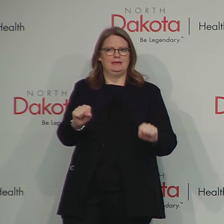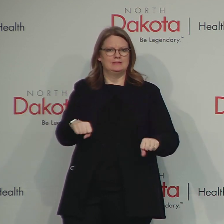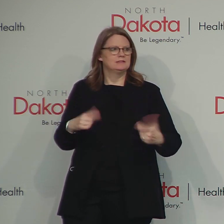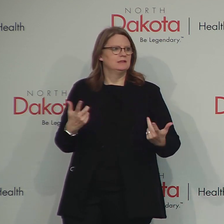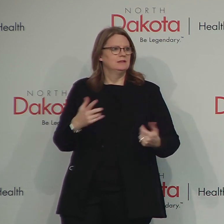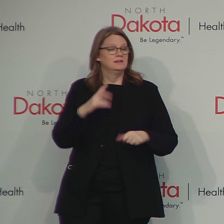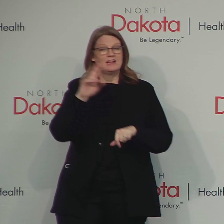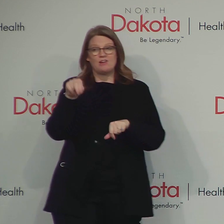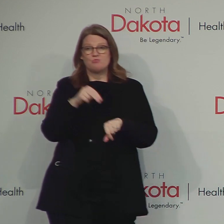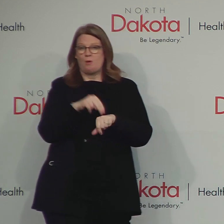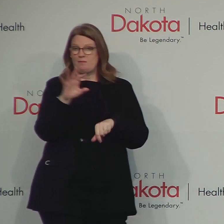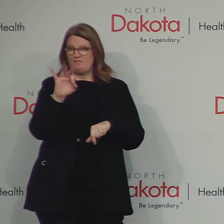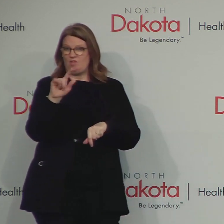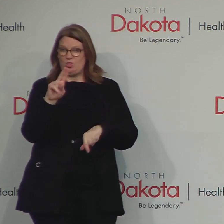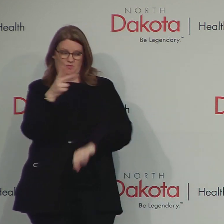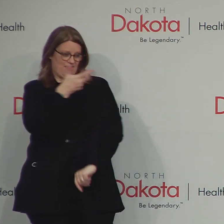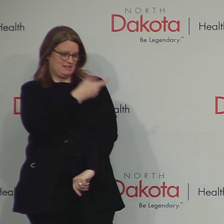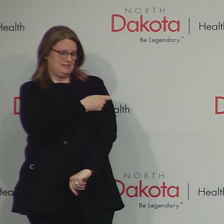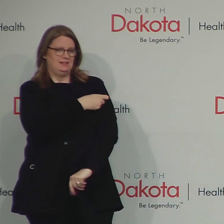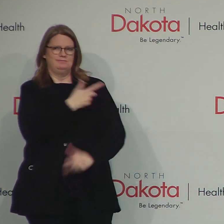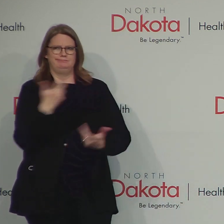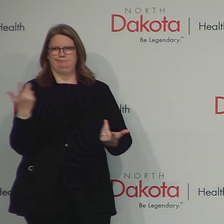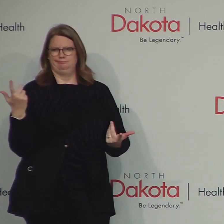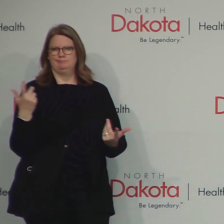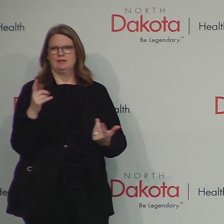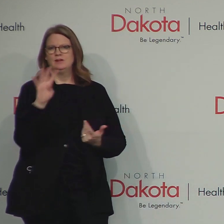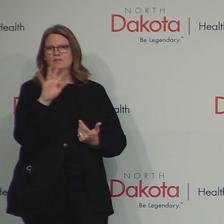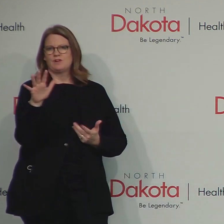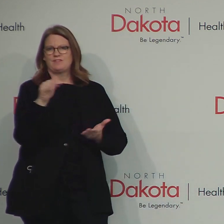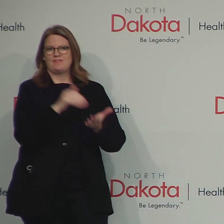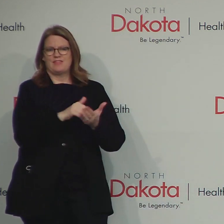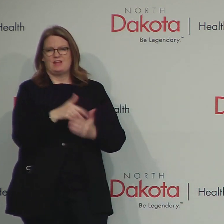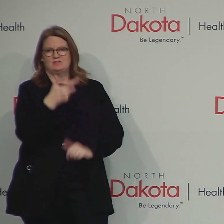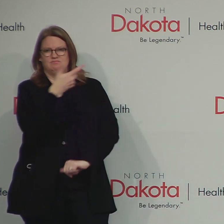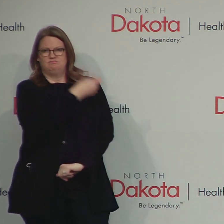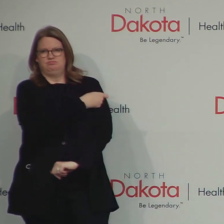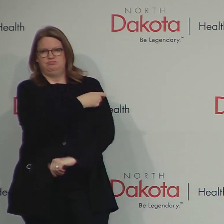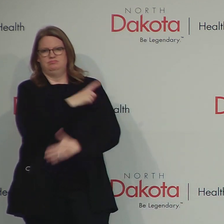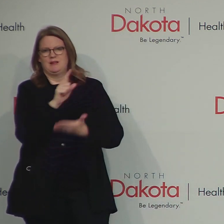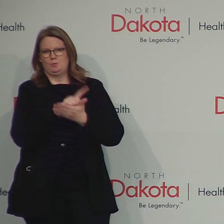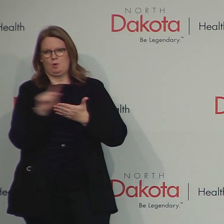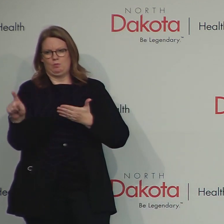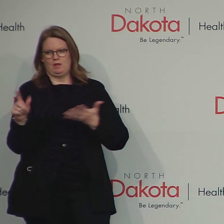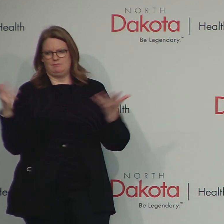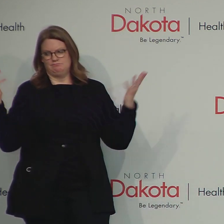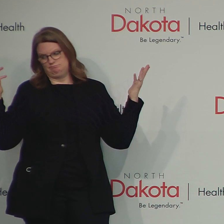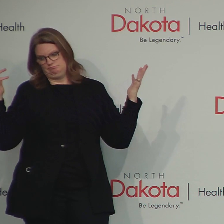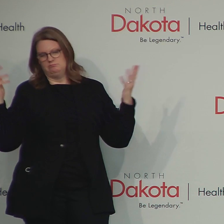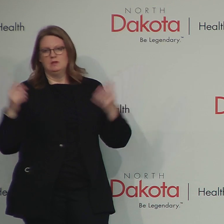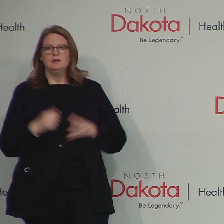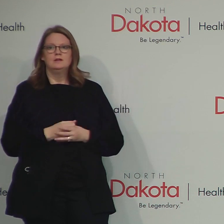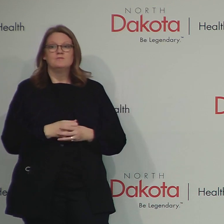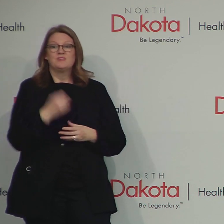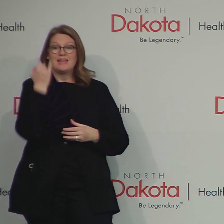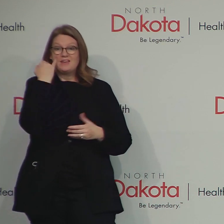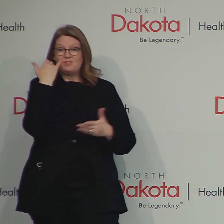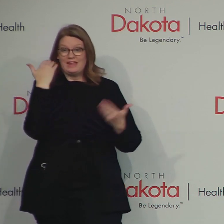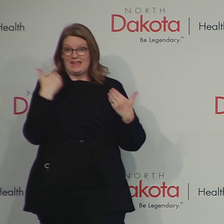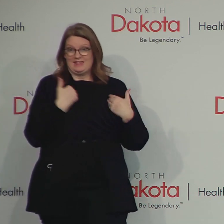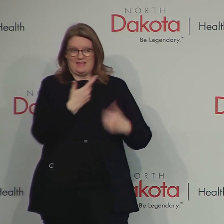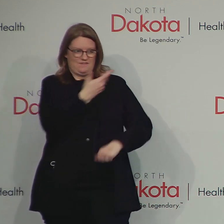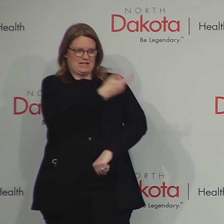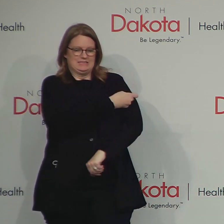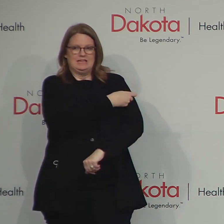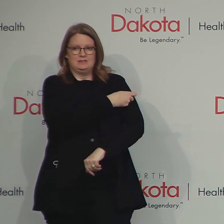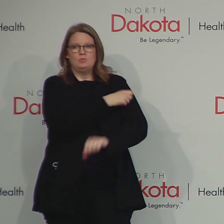flu vaccine season, last year we were able to give 45,000 doses in 1 week, and so if we had that much vaccine, we